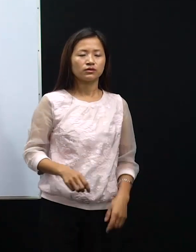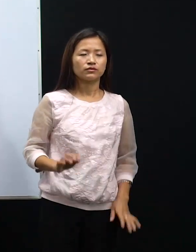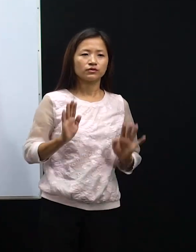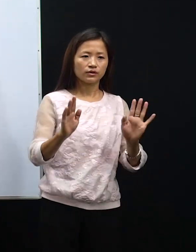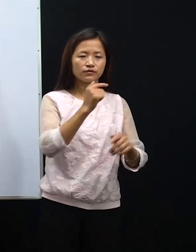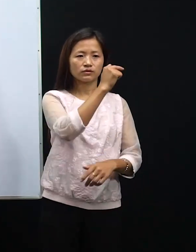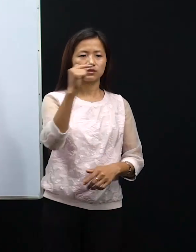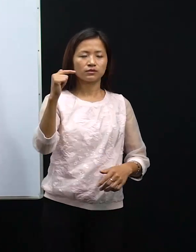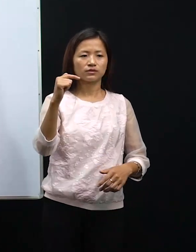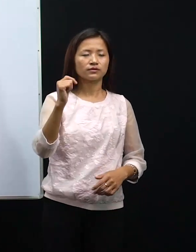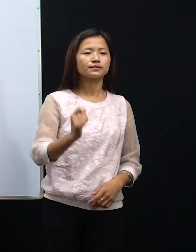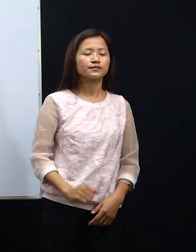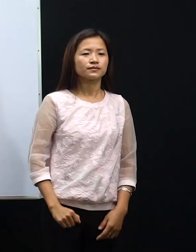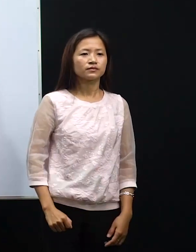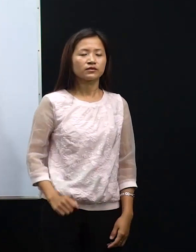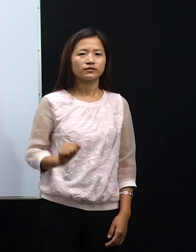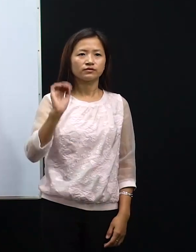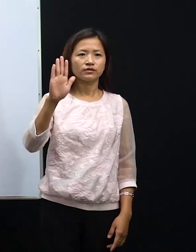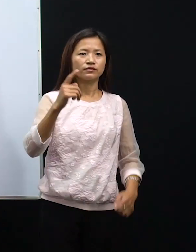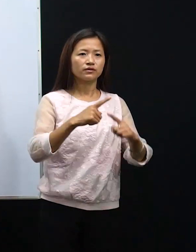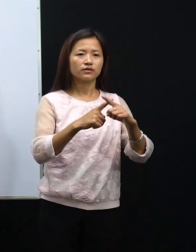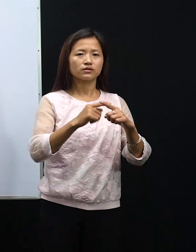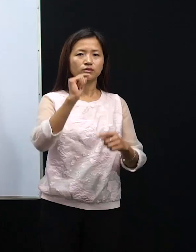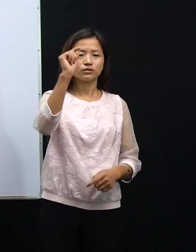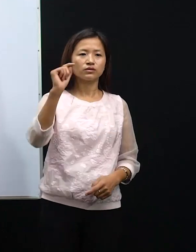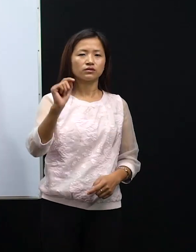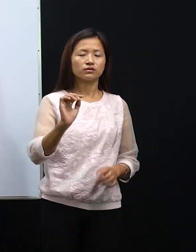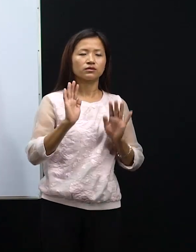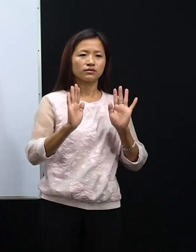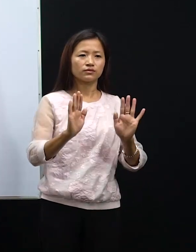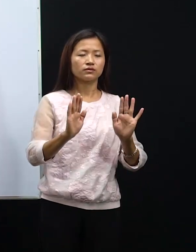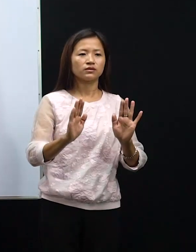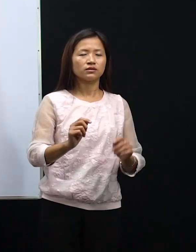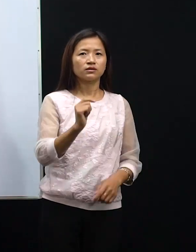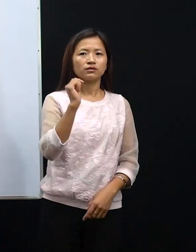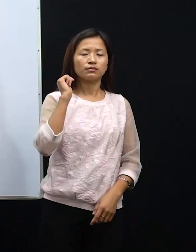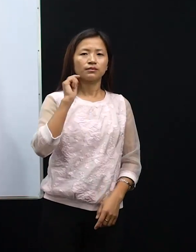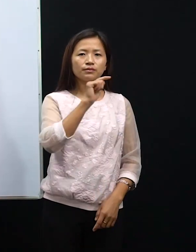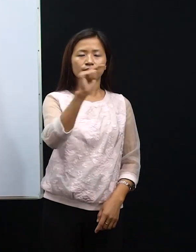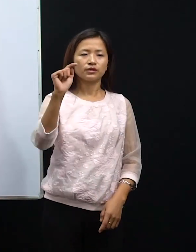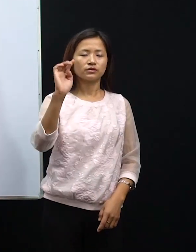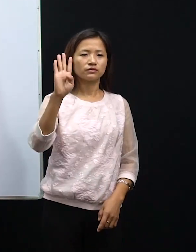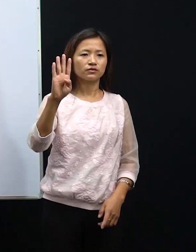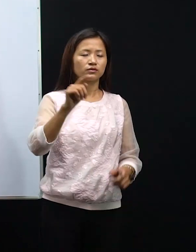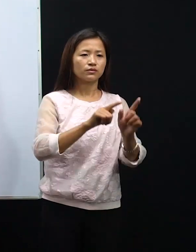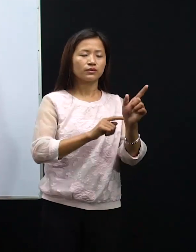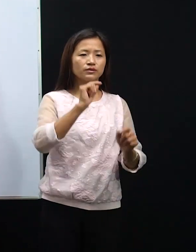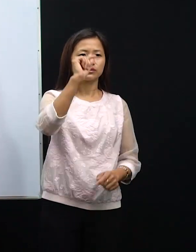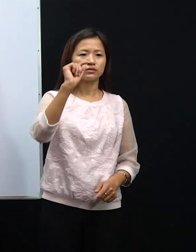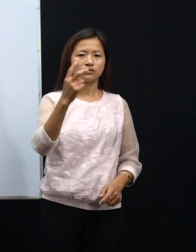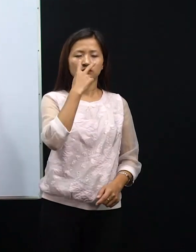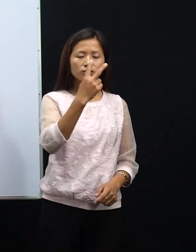this. So 5x squared will be as it is, minus 4y squared. If you look in the